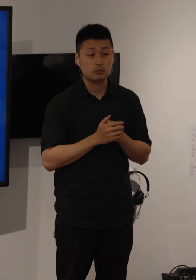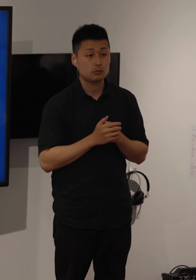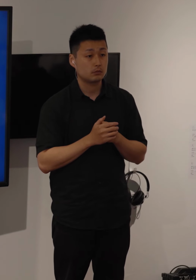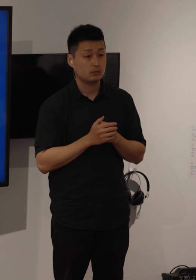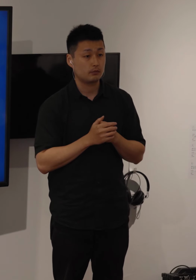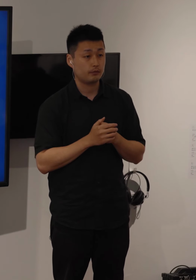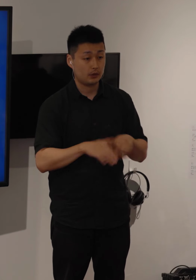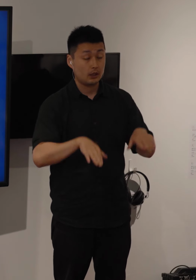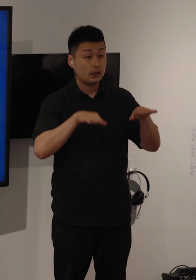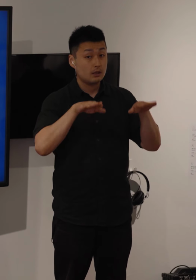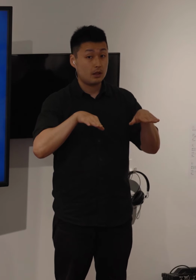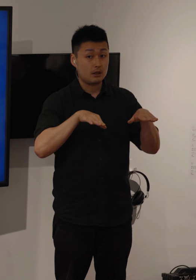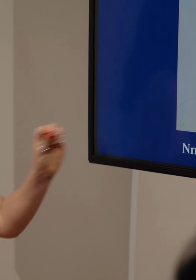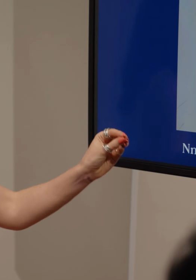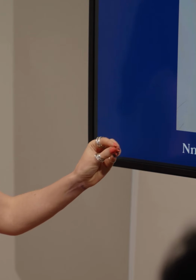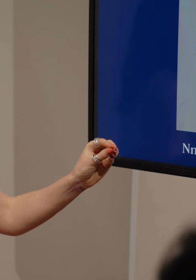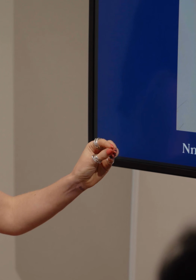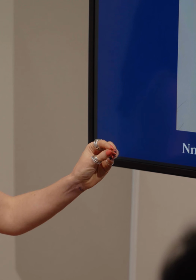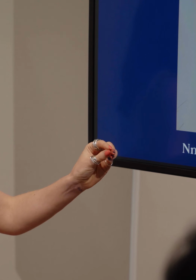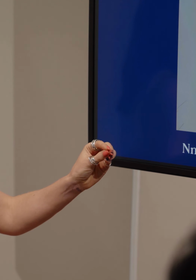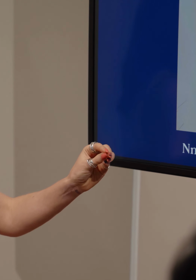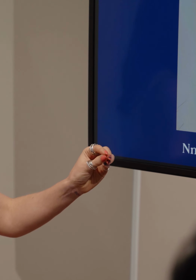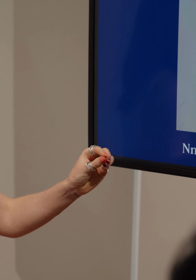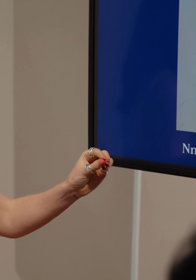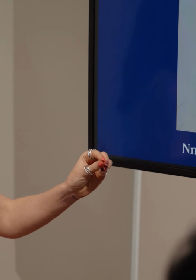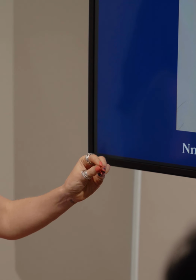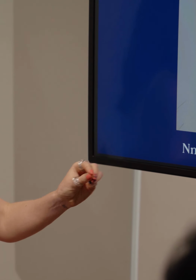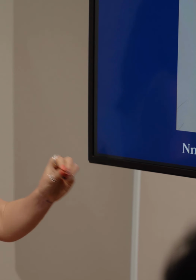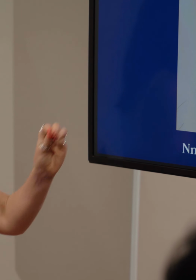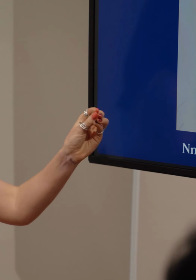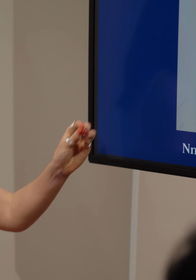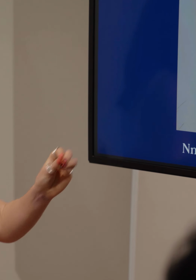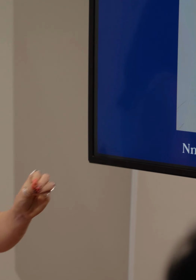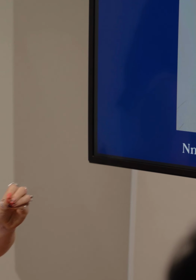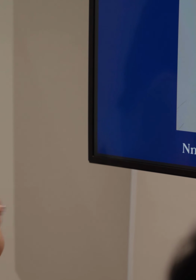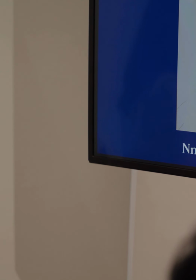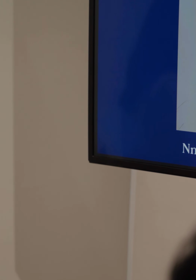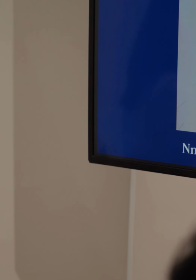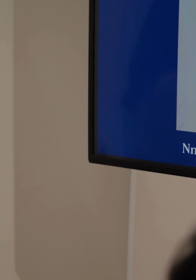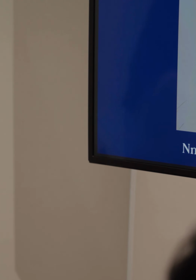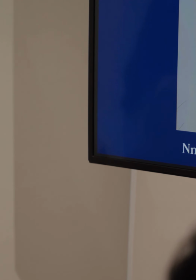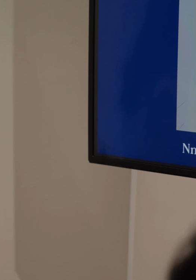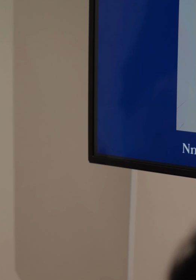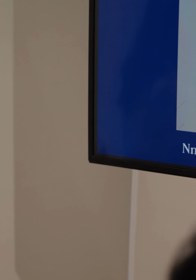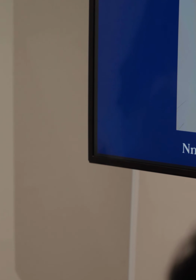learning disabled artist ever to be up for the Turner Prize, which is just